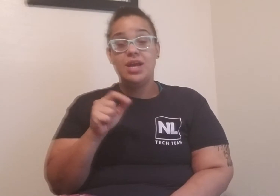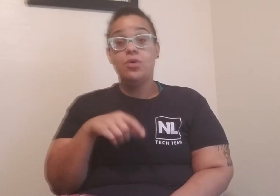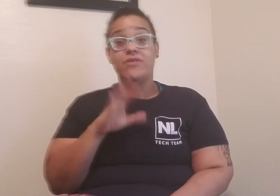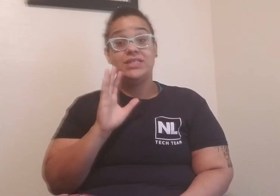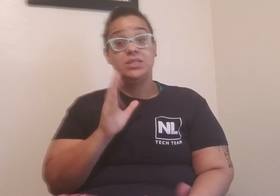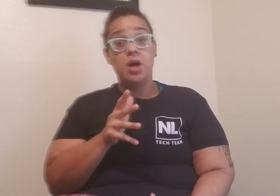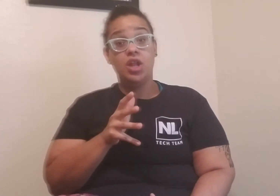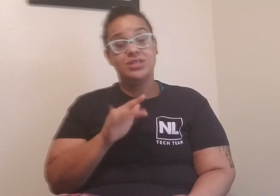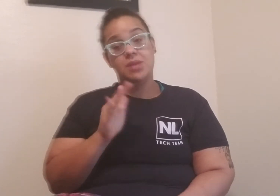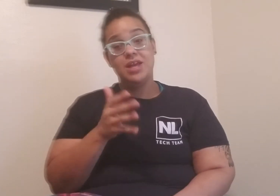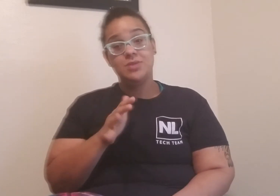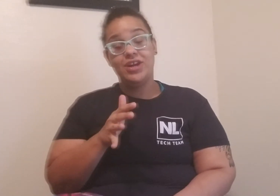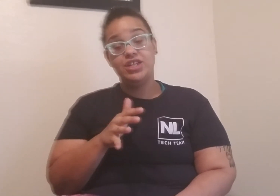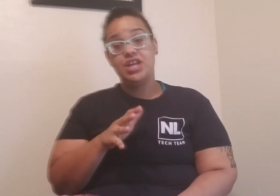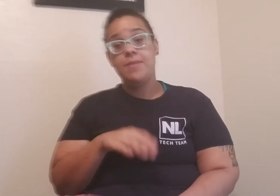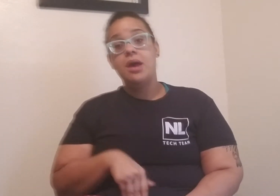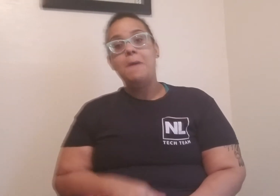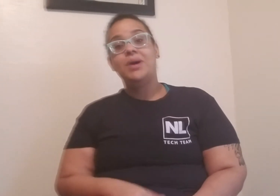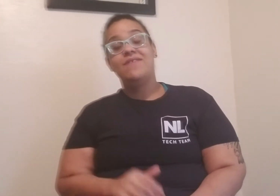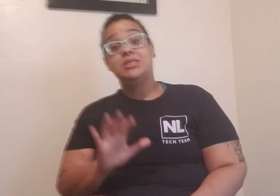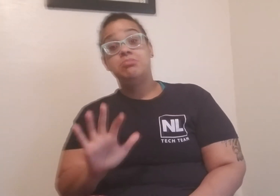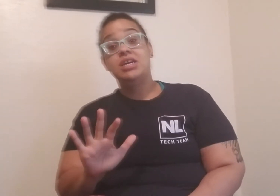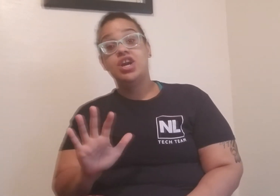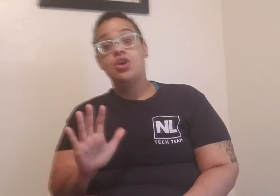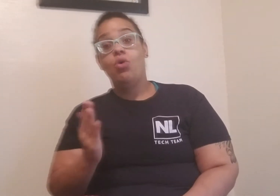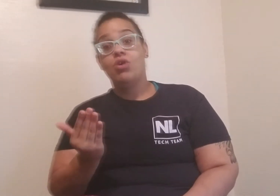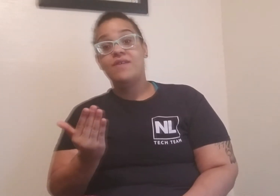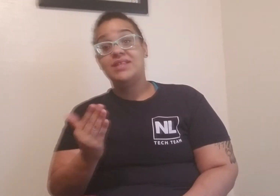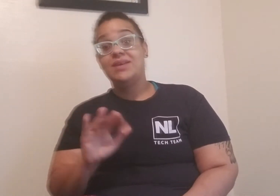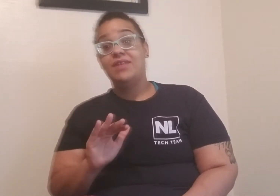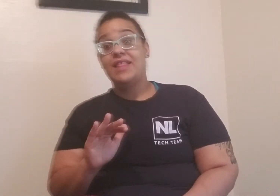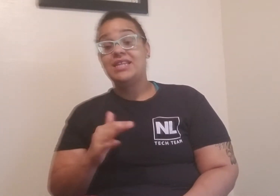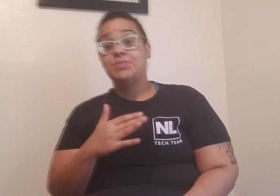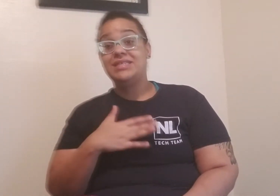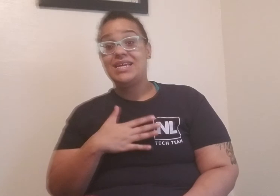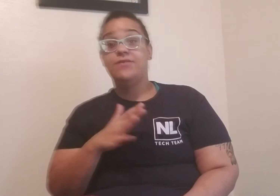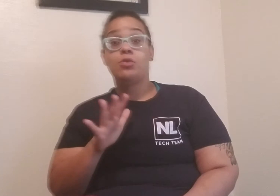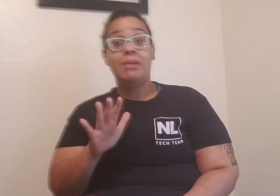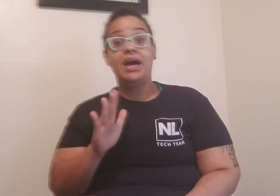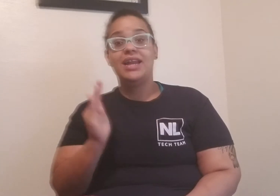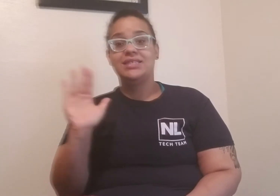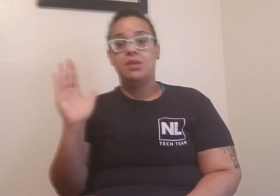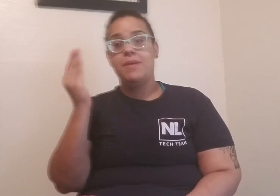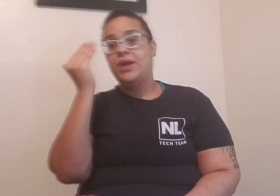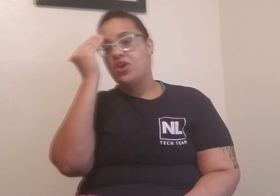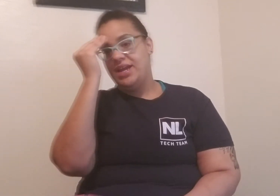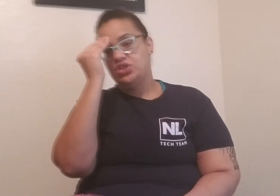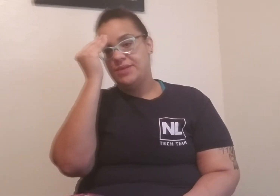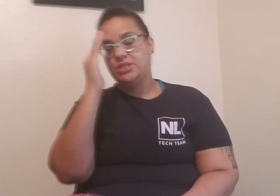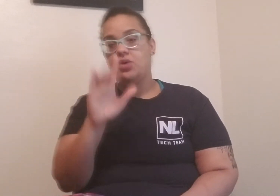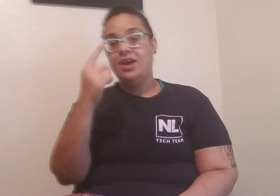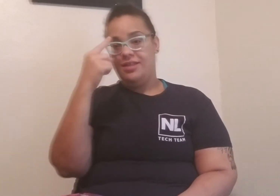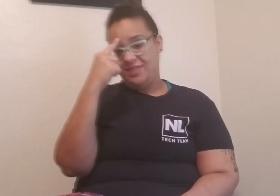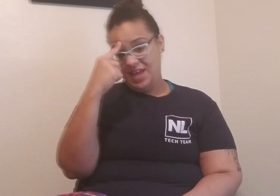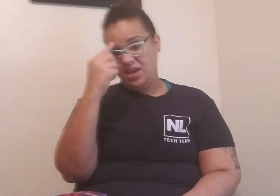or if it's smaller, it's going to be a smaller hand shape. But if it's bigger, or if it's something that is possessive or mine, it's going to be a bigger hand shape. So think,